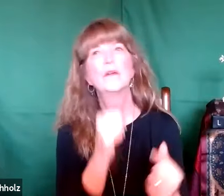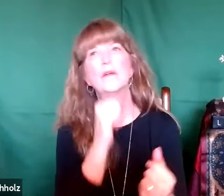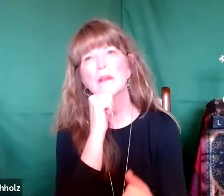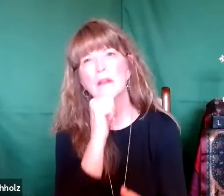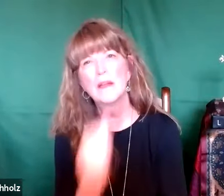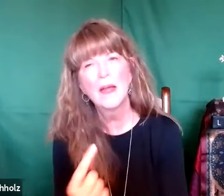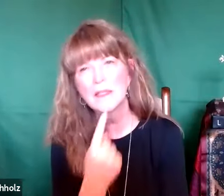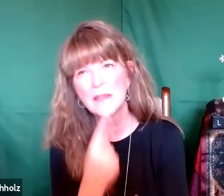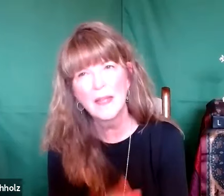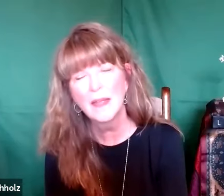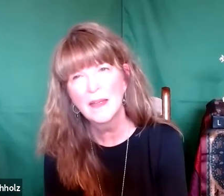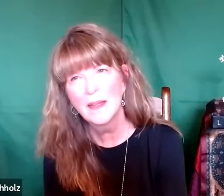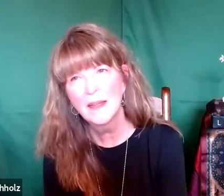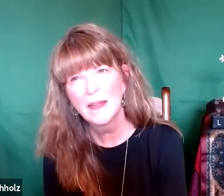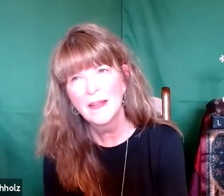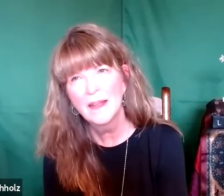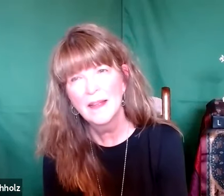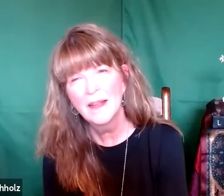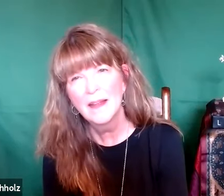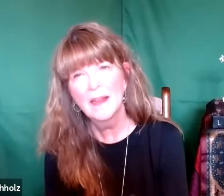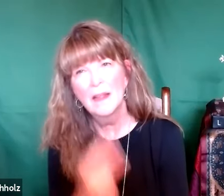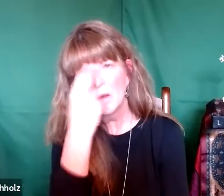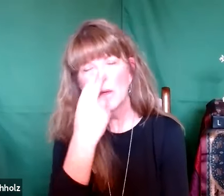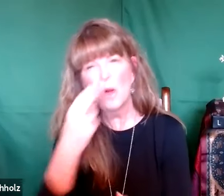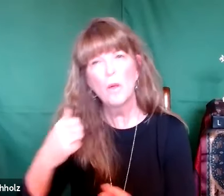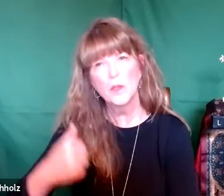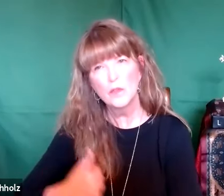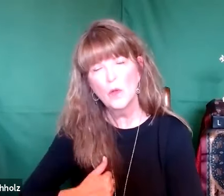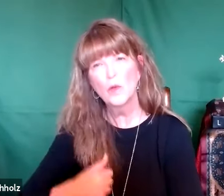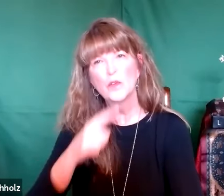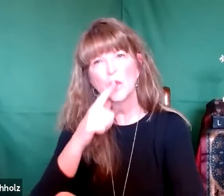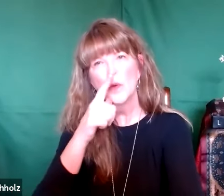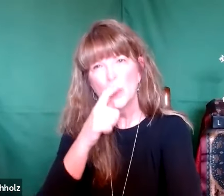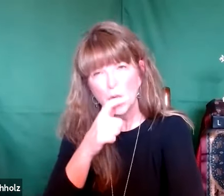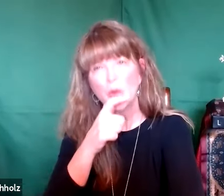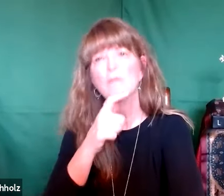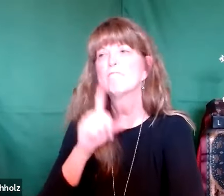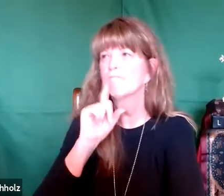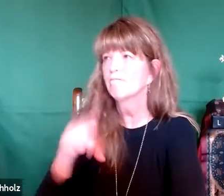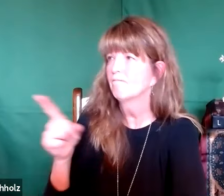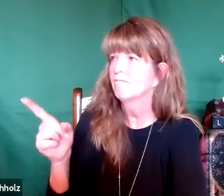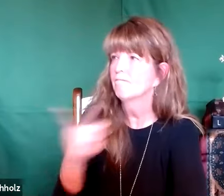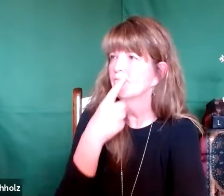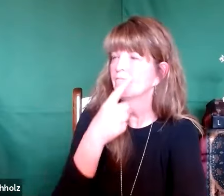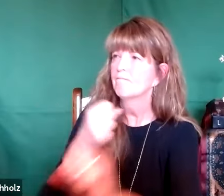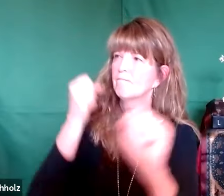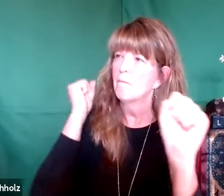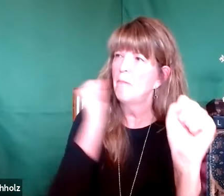we say, what we don't do, what we don't say. And the Roman soldier,